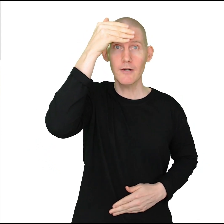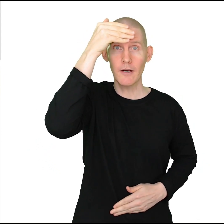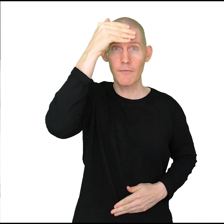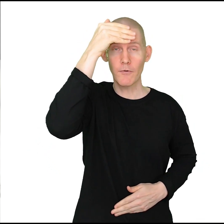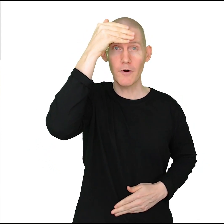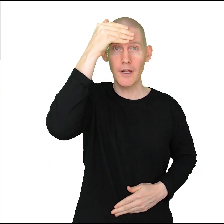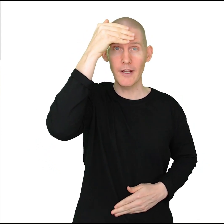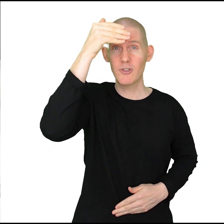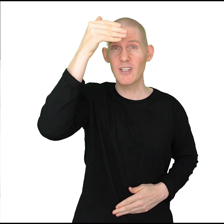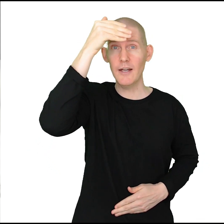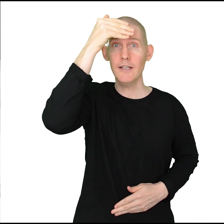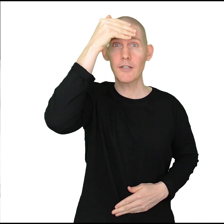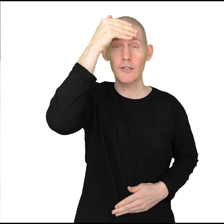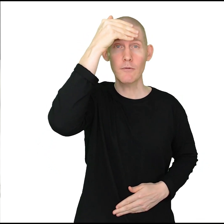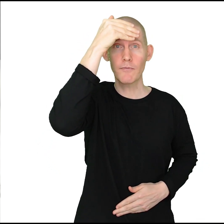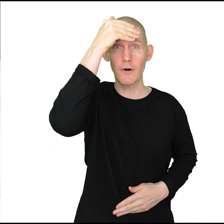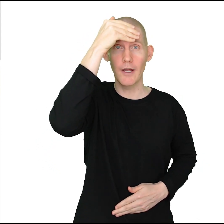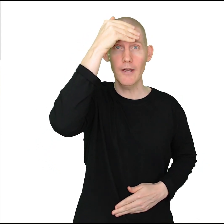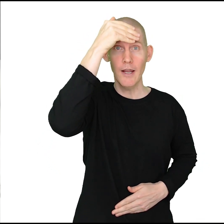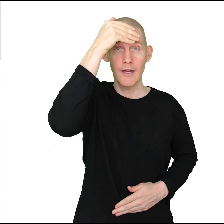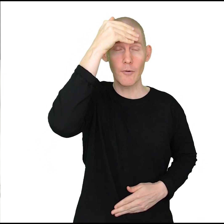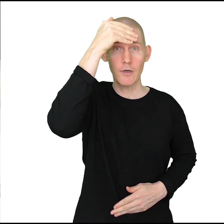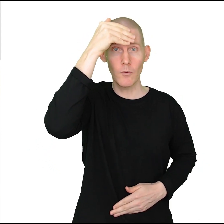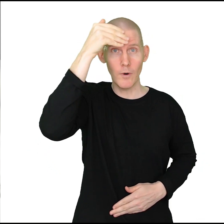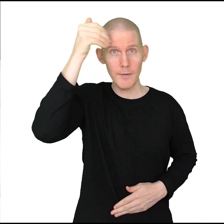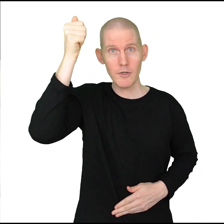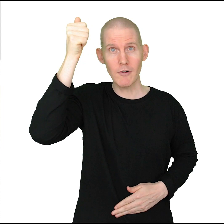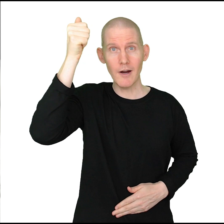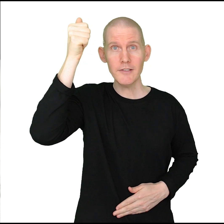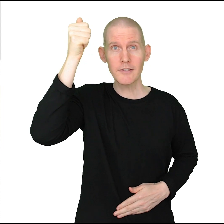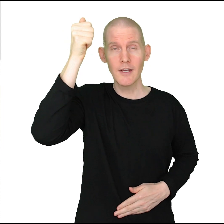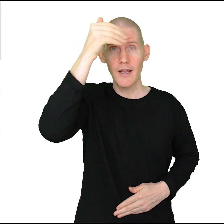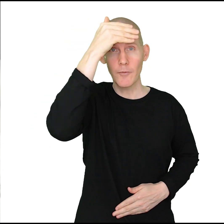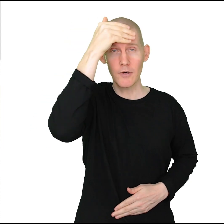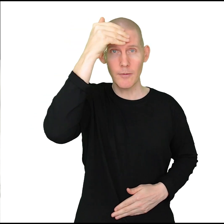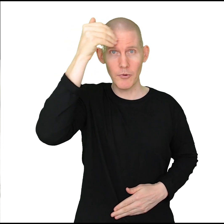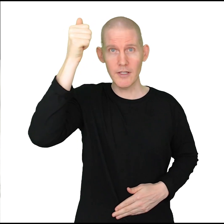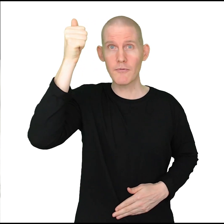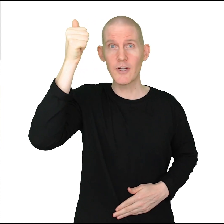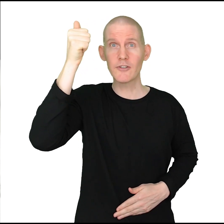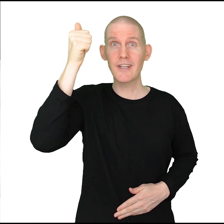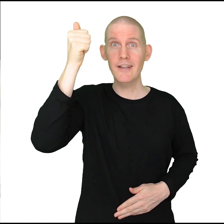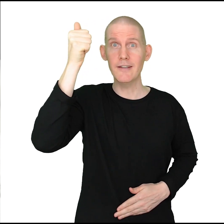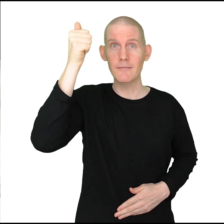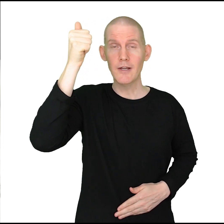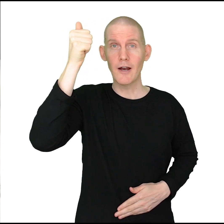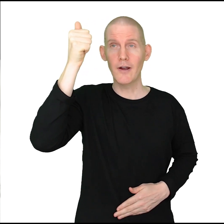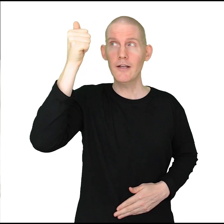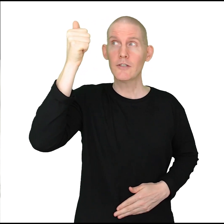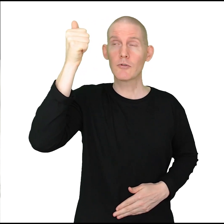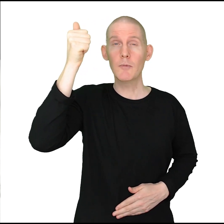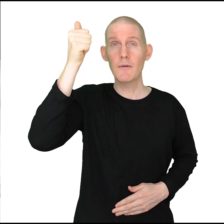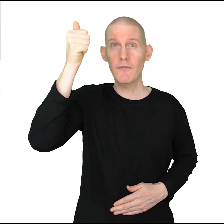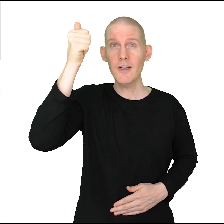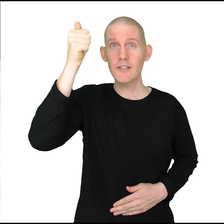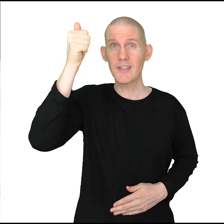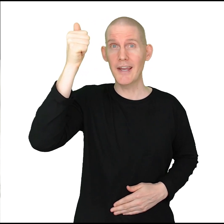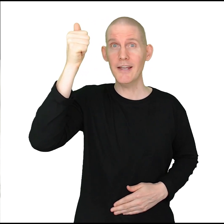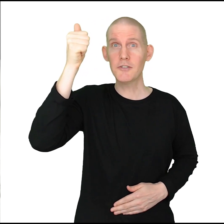our forehead. You can lightly touch your forehead. Now we're going to wipe across, and we're going to bring the fingers in. All right, so when we finish, the hand shape